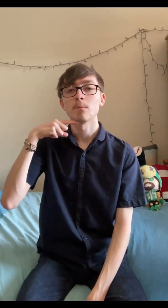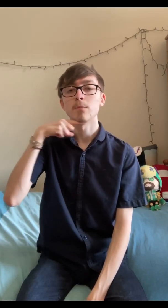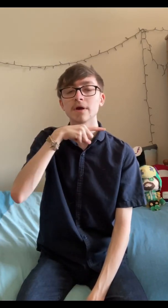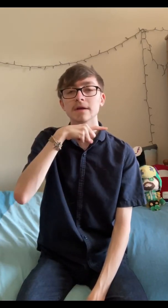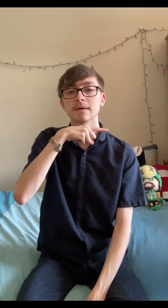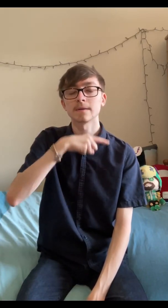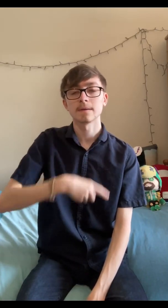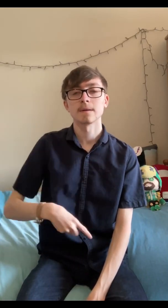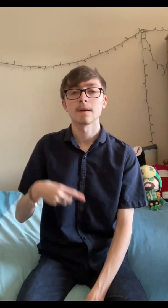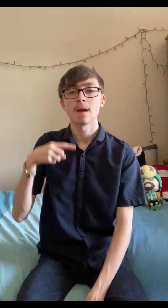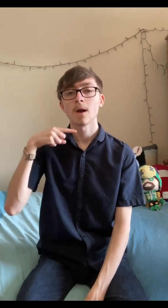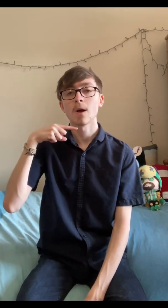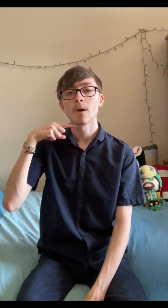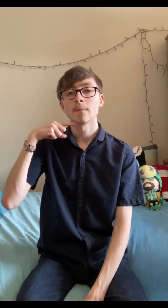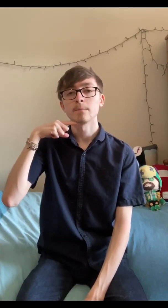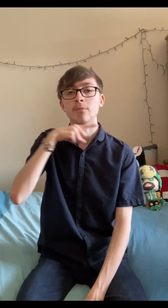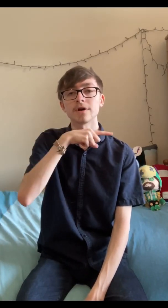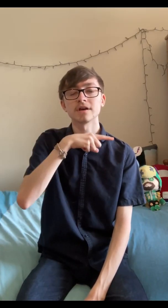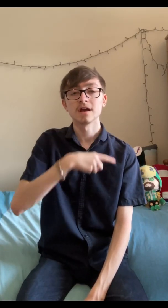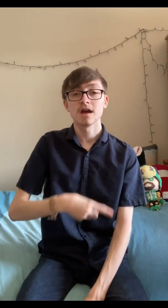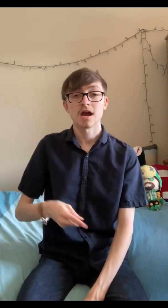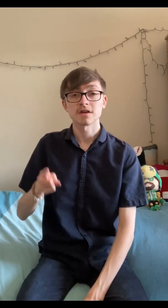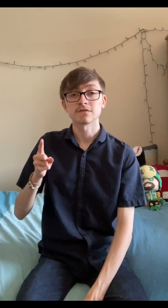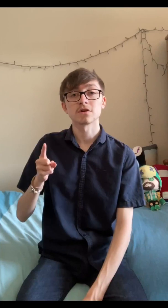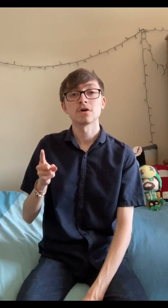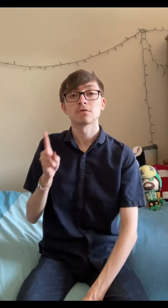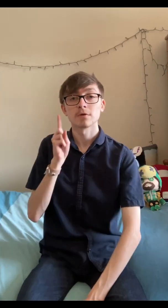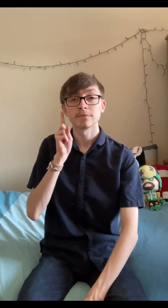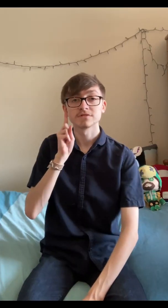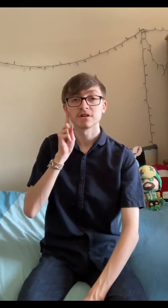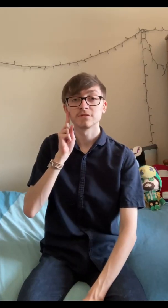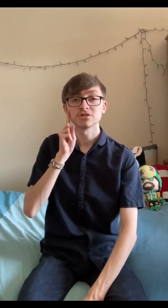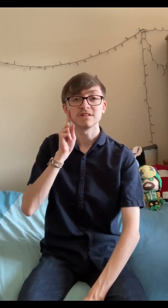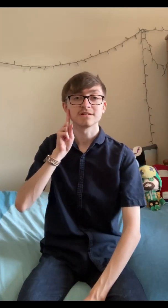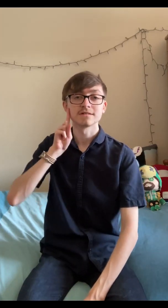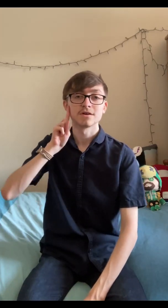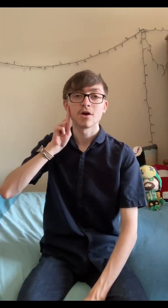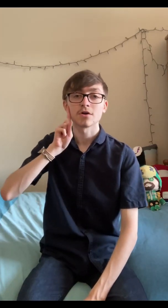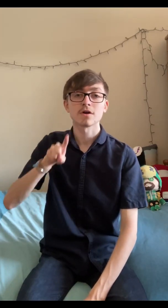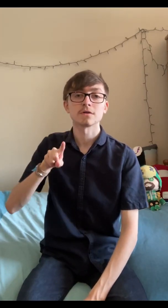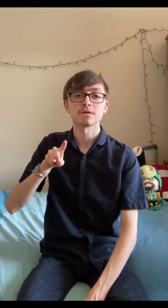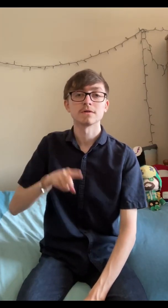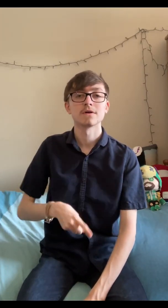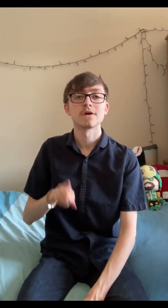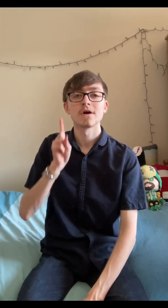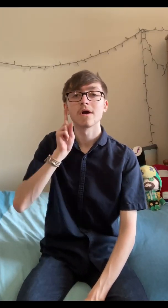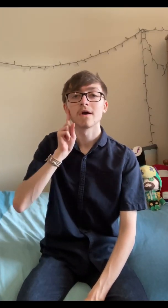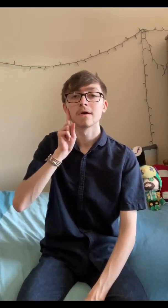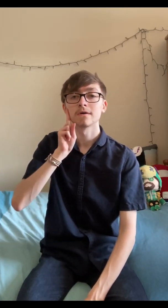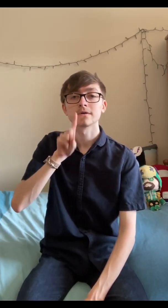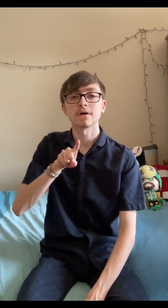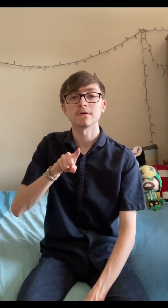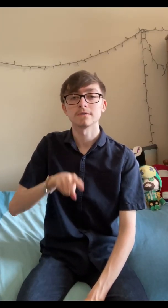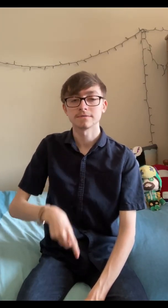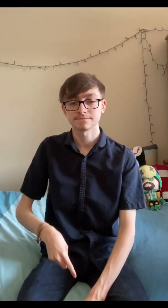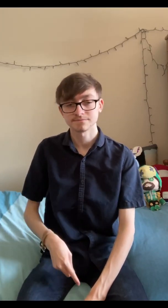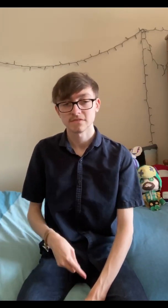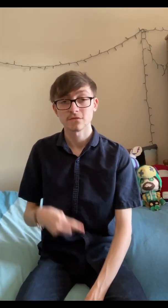Boy. Boy. And for girl, rub the side of your cheek. Girl. Girl. For